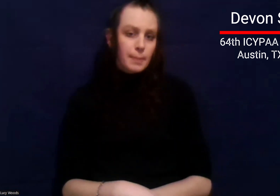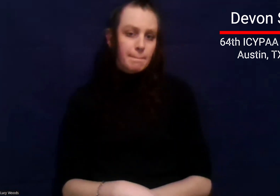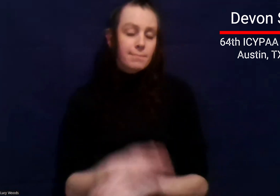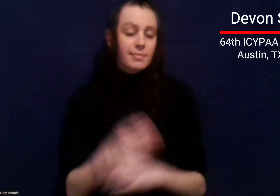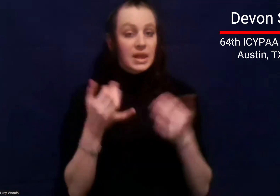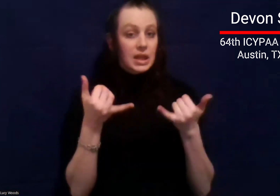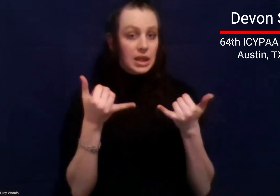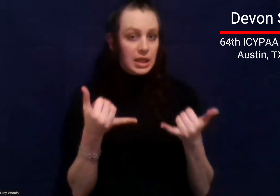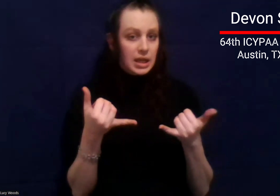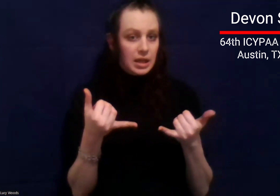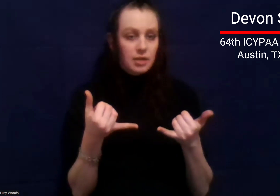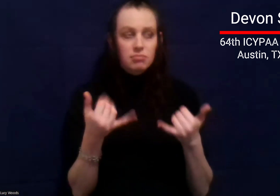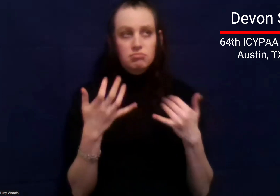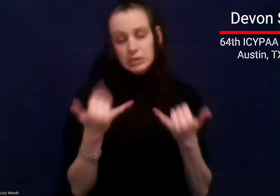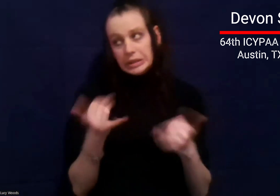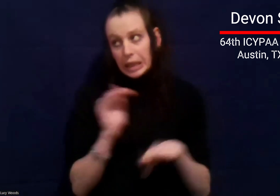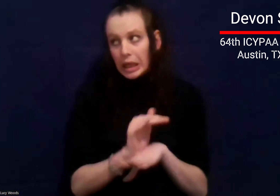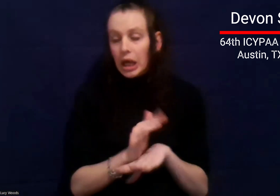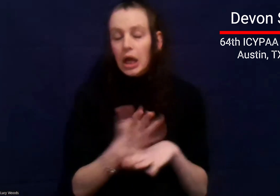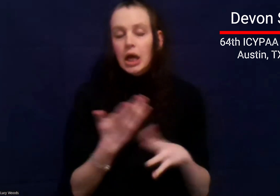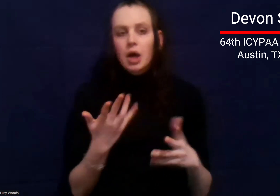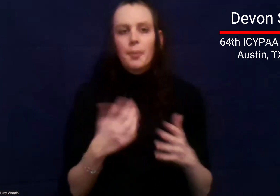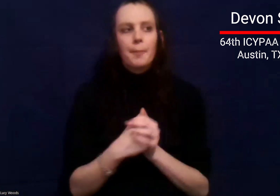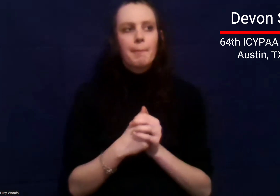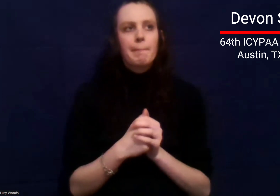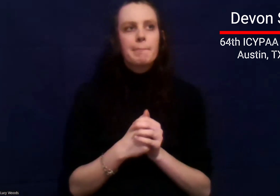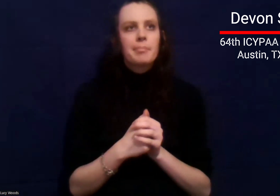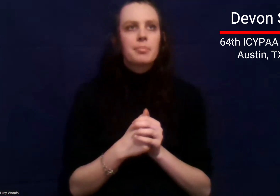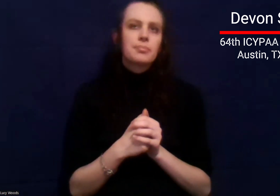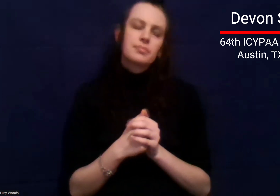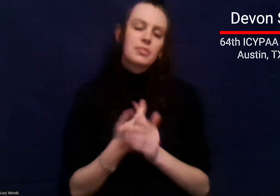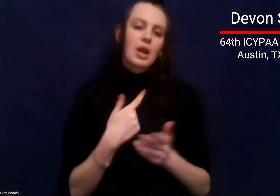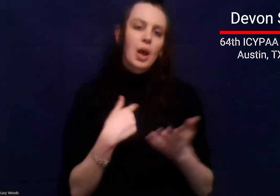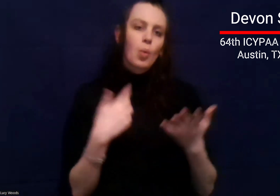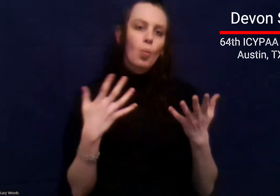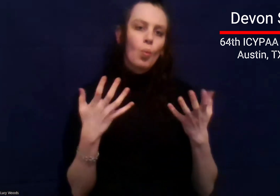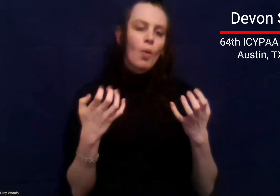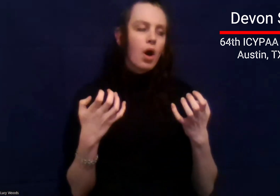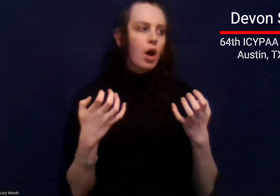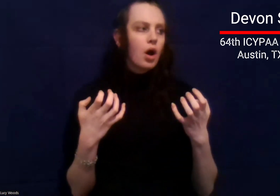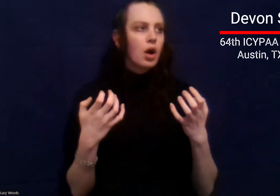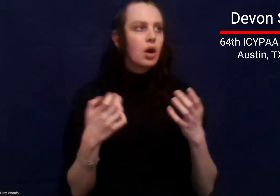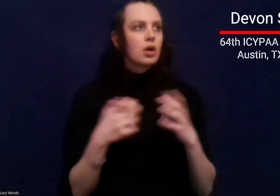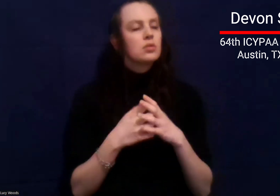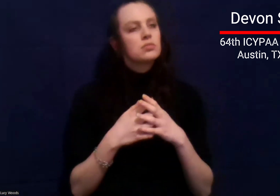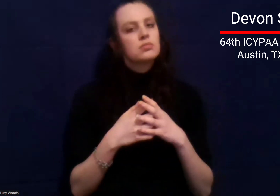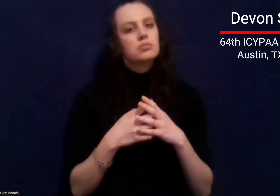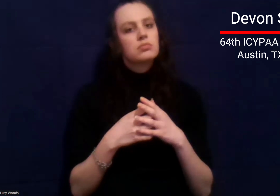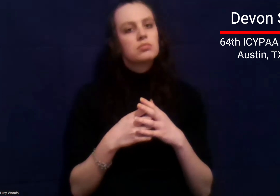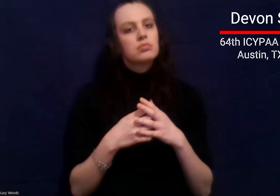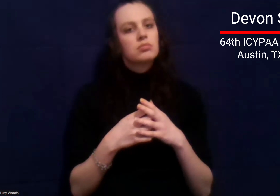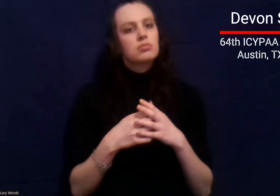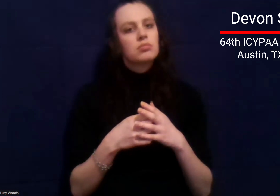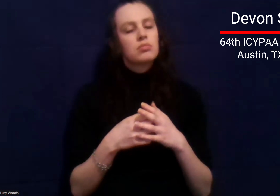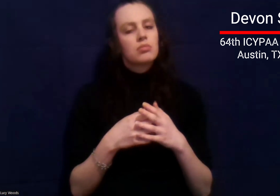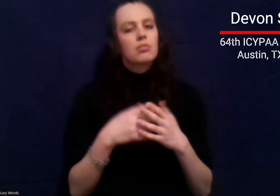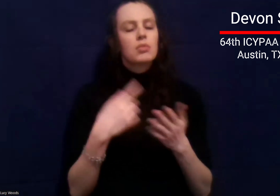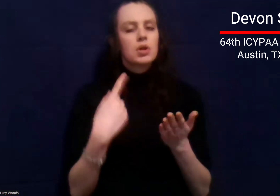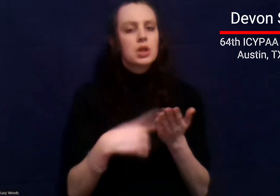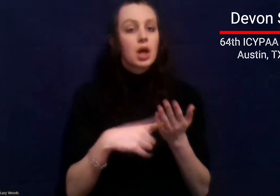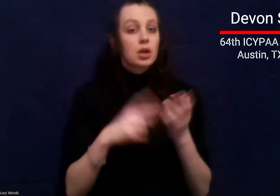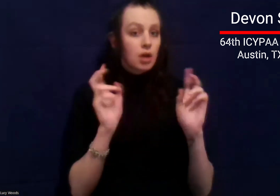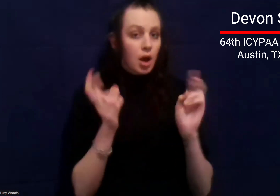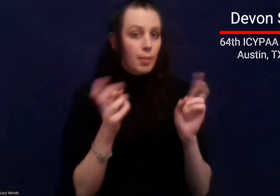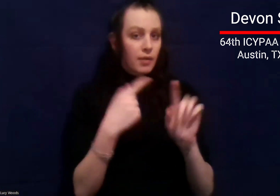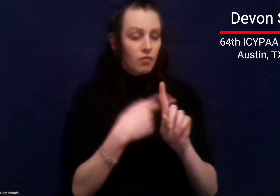Today or tonight, I guess, I wanted to pull a topic from the big book Alcoholics